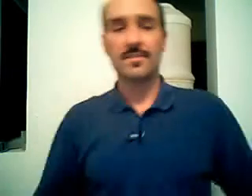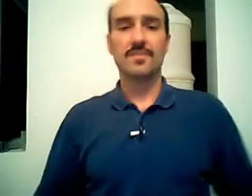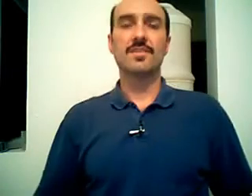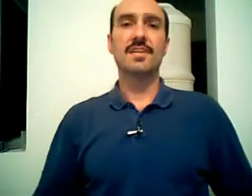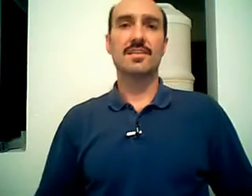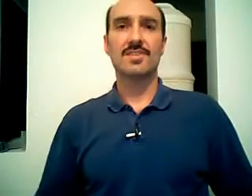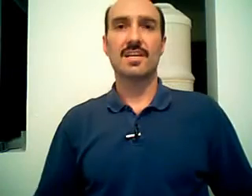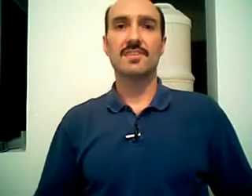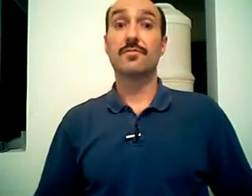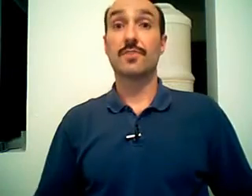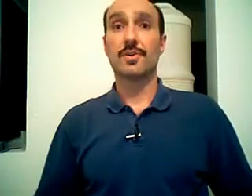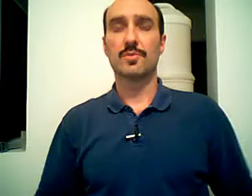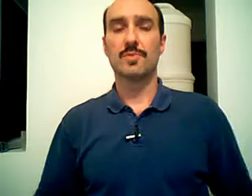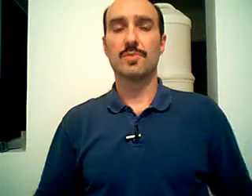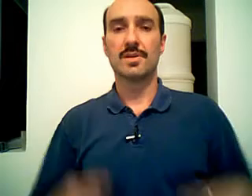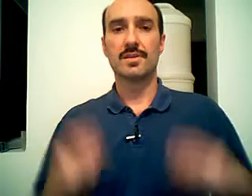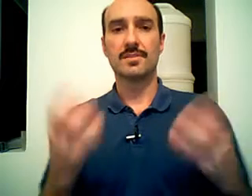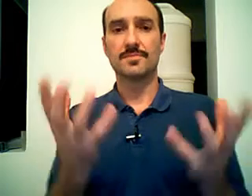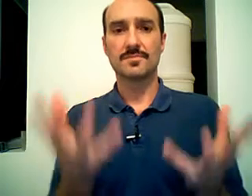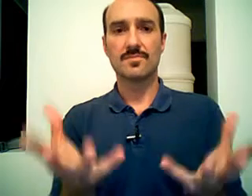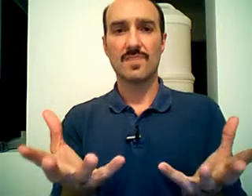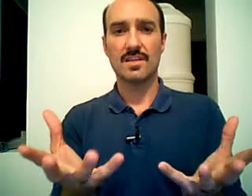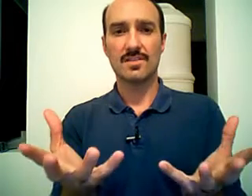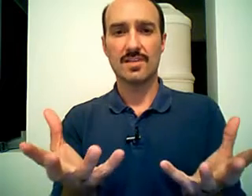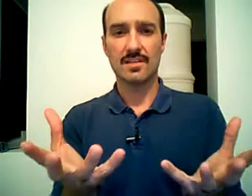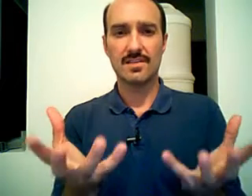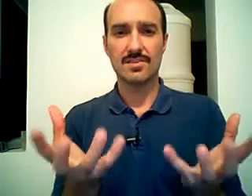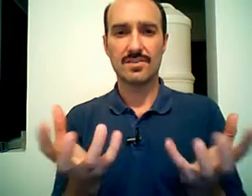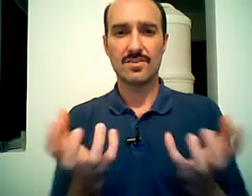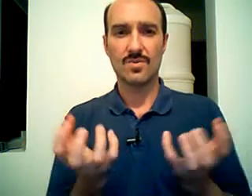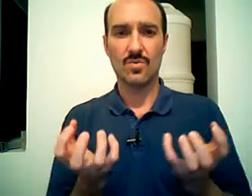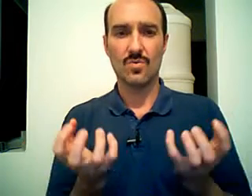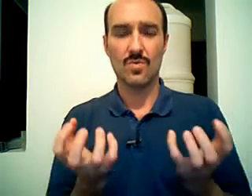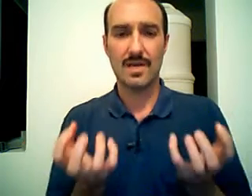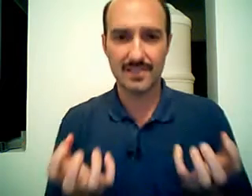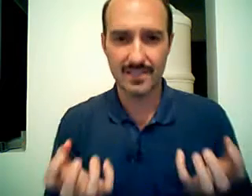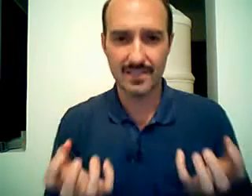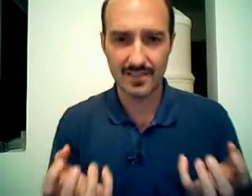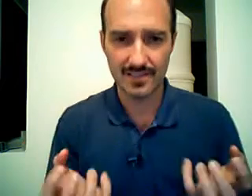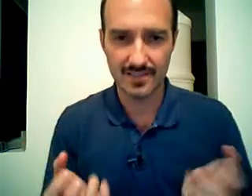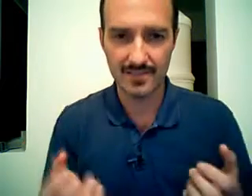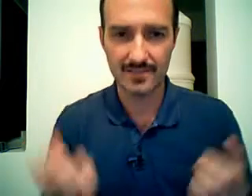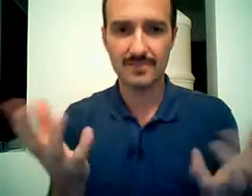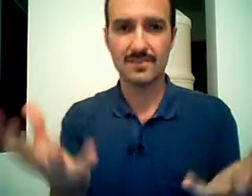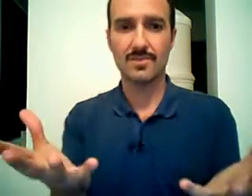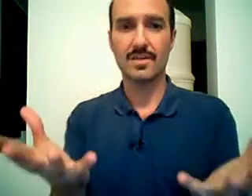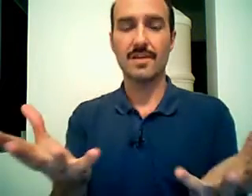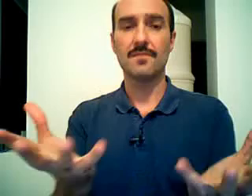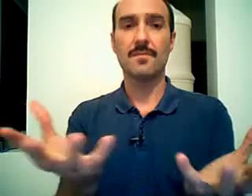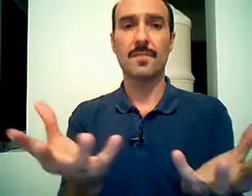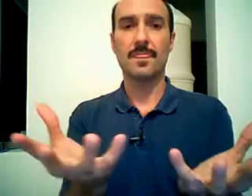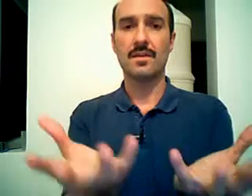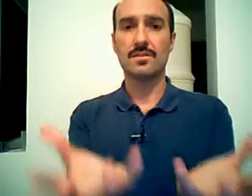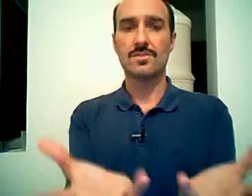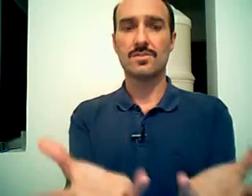The next sign is a verb, and it's like this, want, okay? So you just